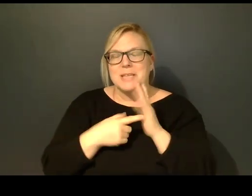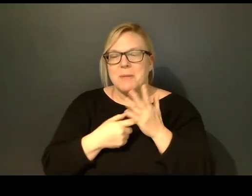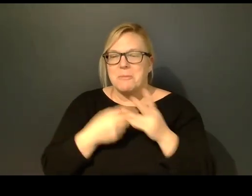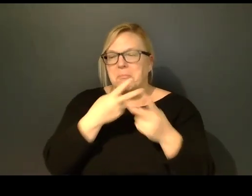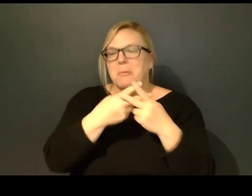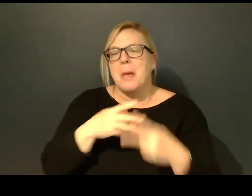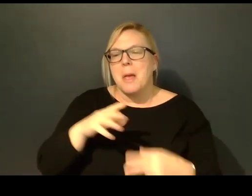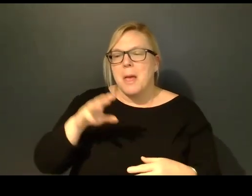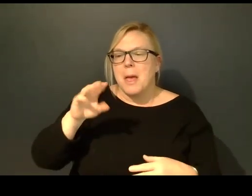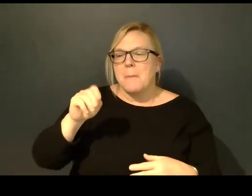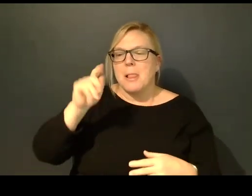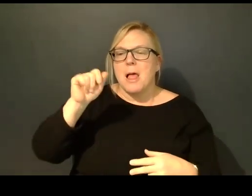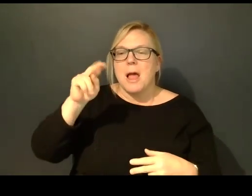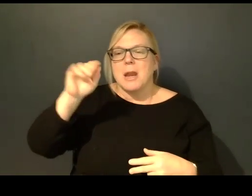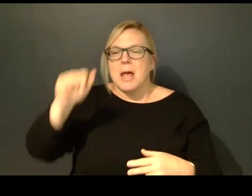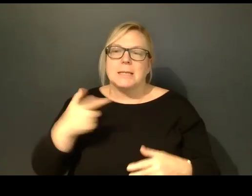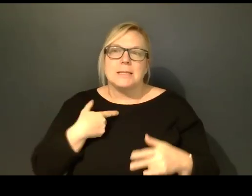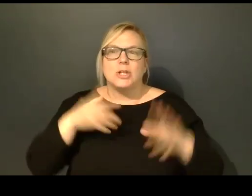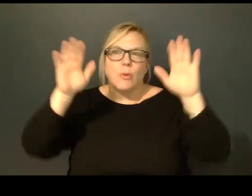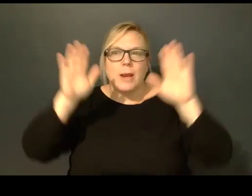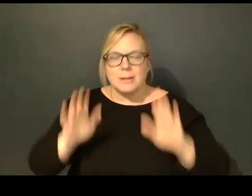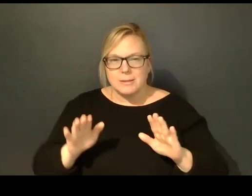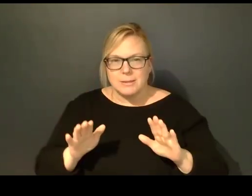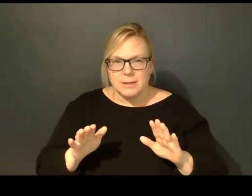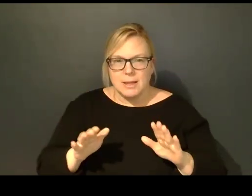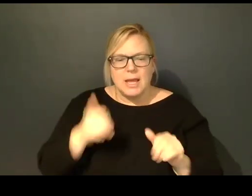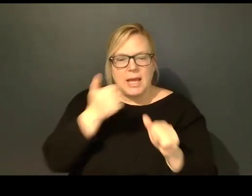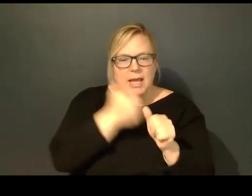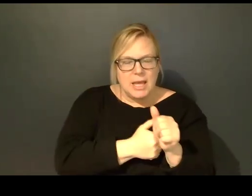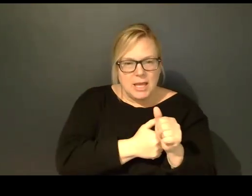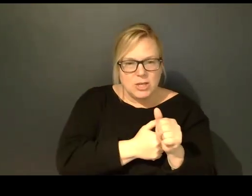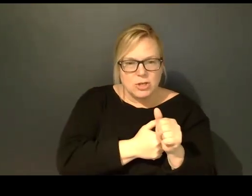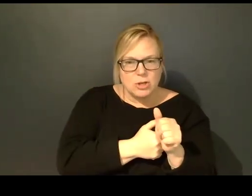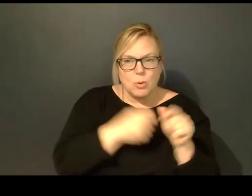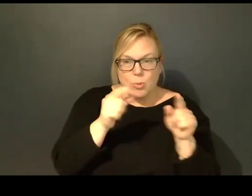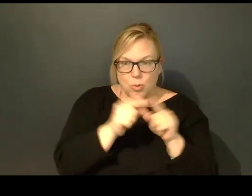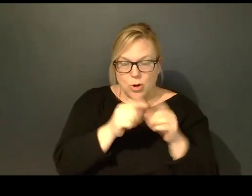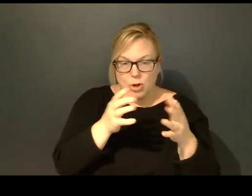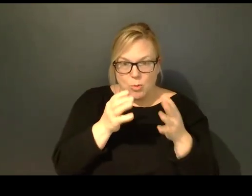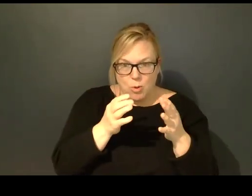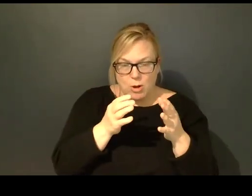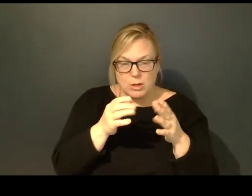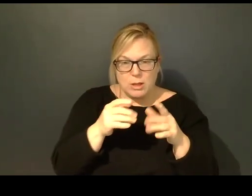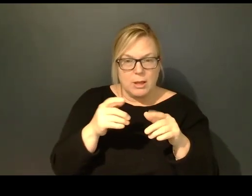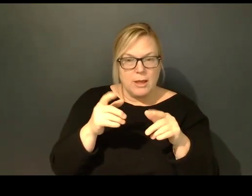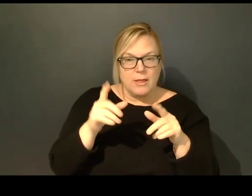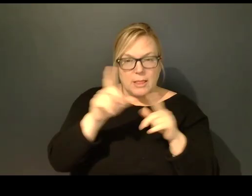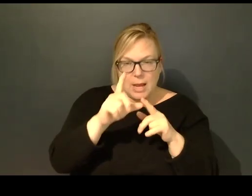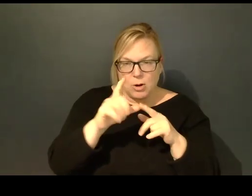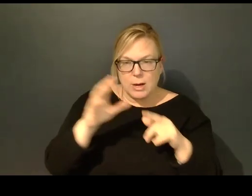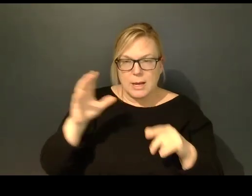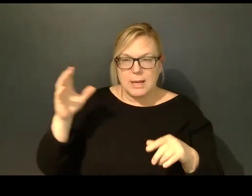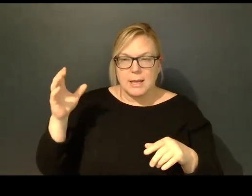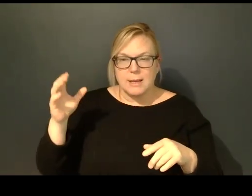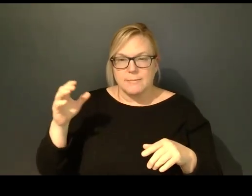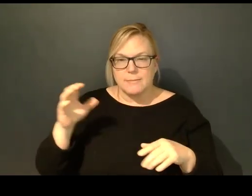to do is each individual word in that hashtag, you want to capitalize the first letter so that way when a screen reader reads it out, it doesn't read it as Milena